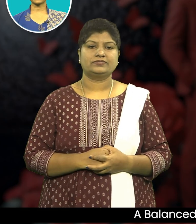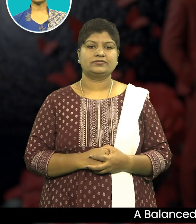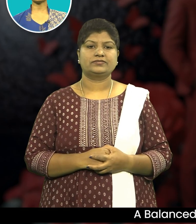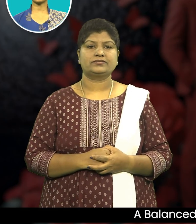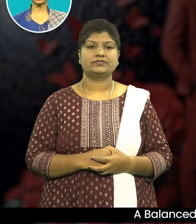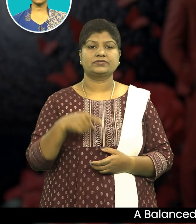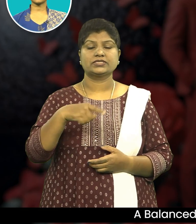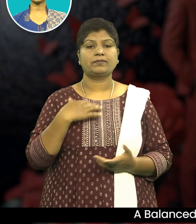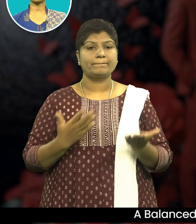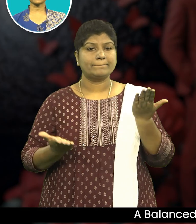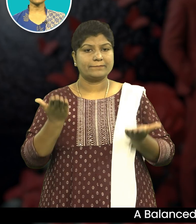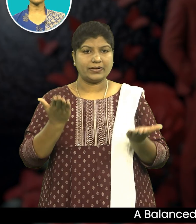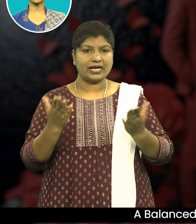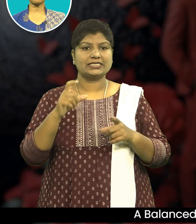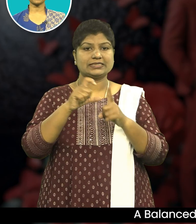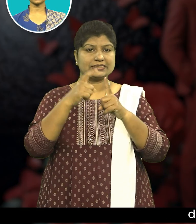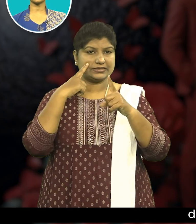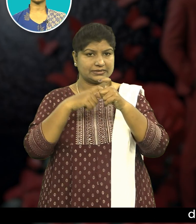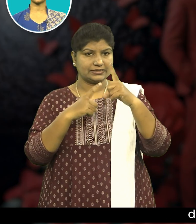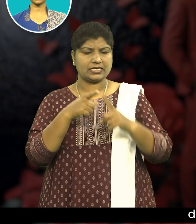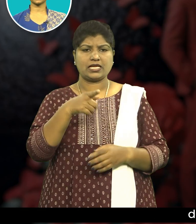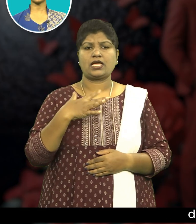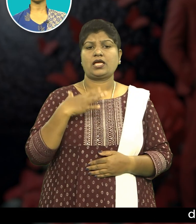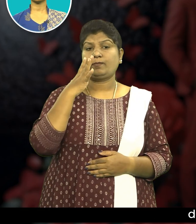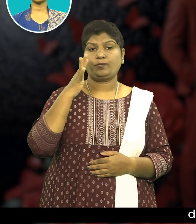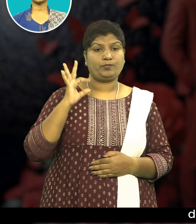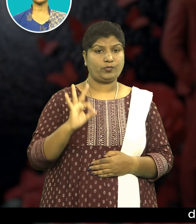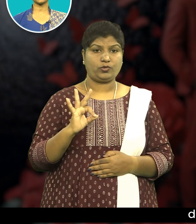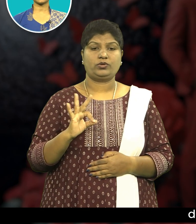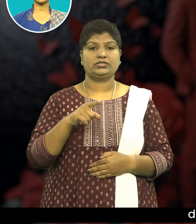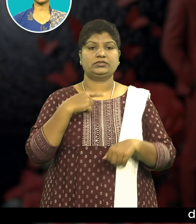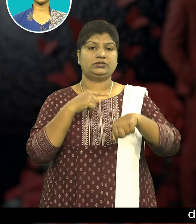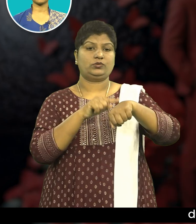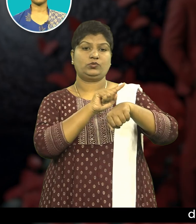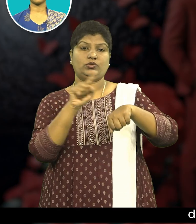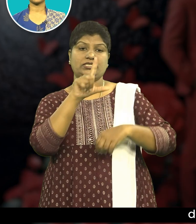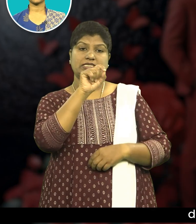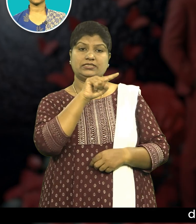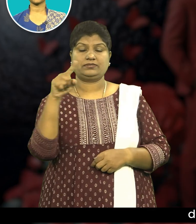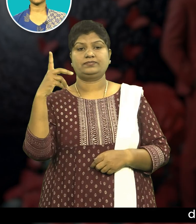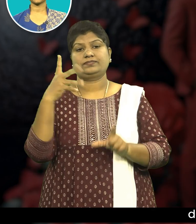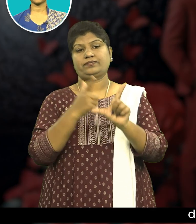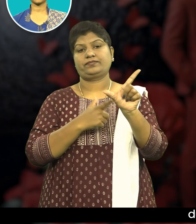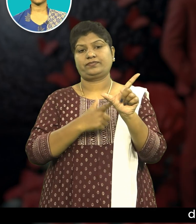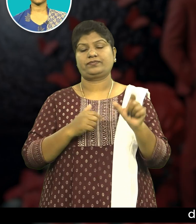A balanced diet is very much important during adolescence.